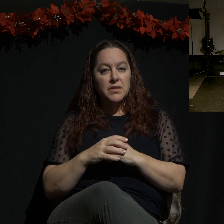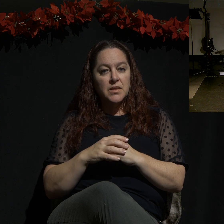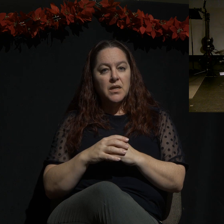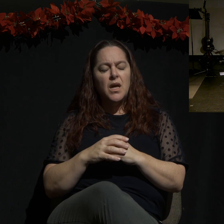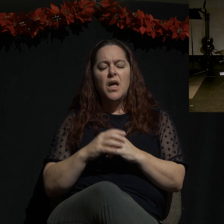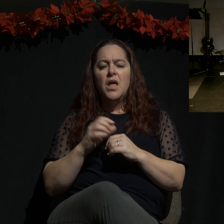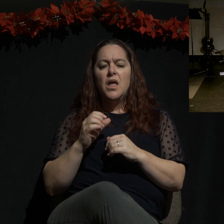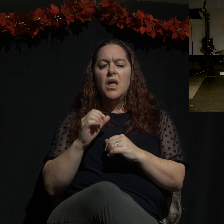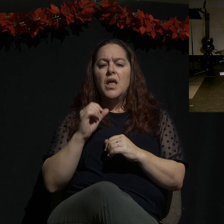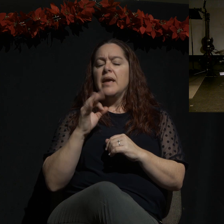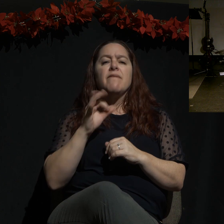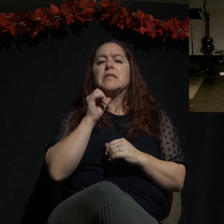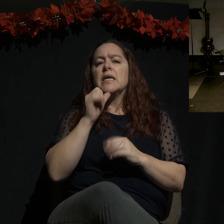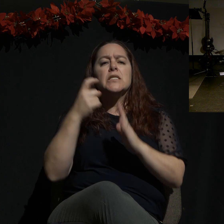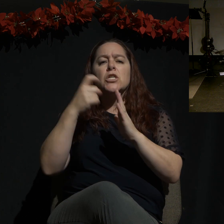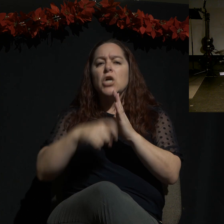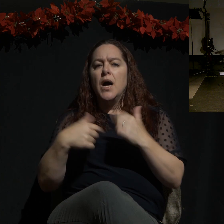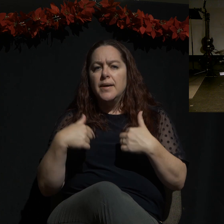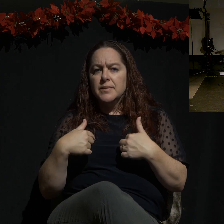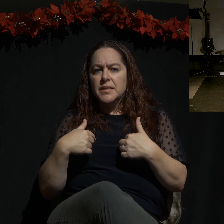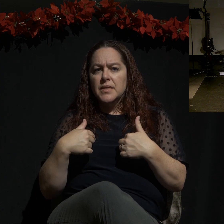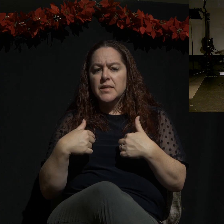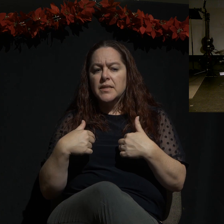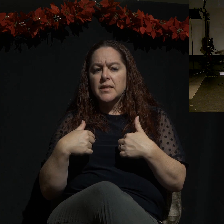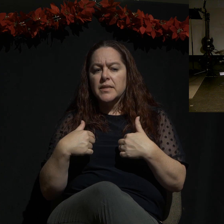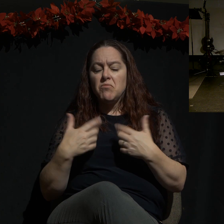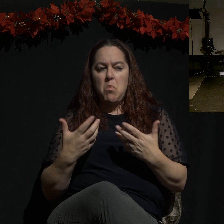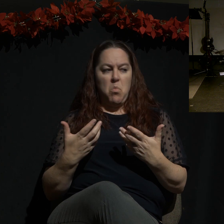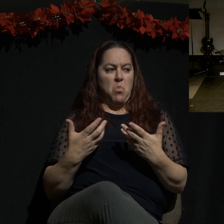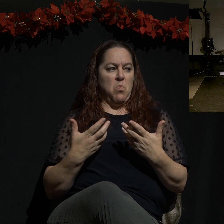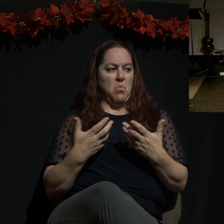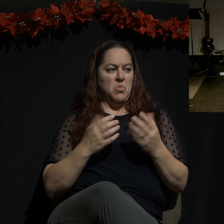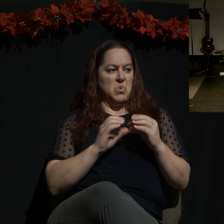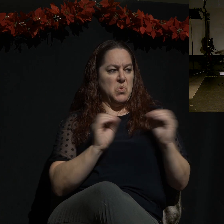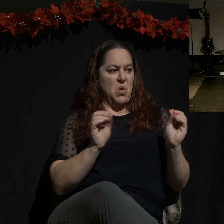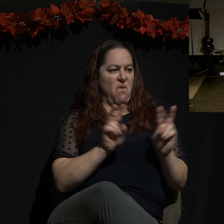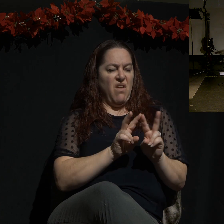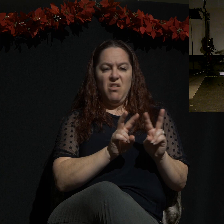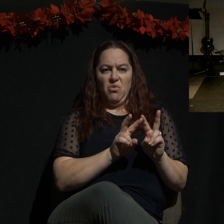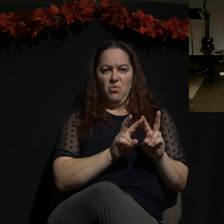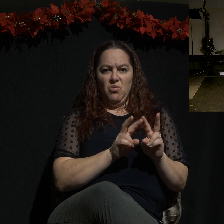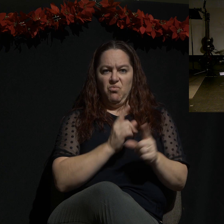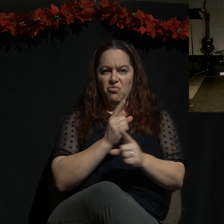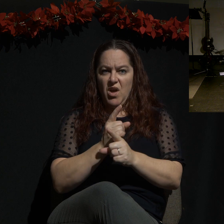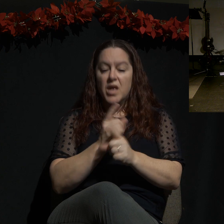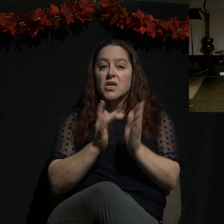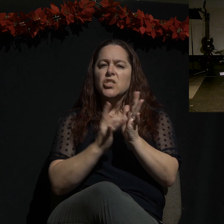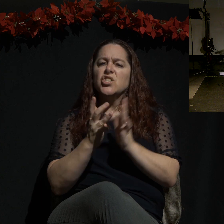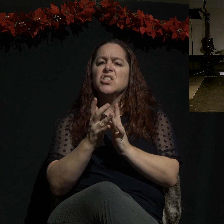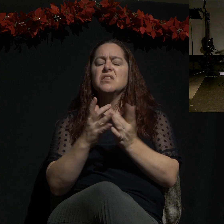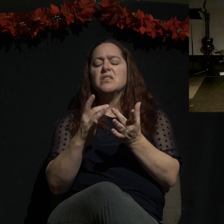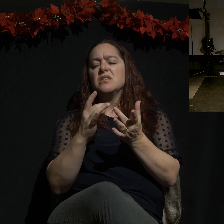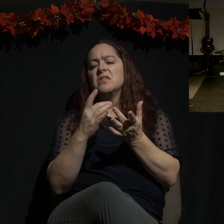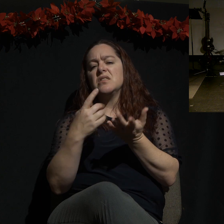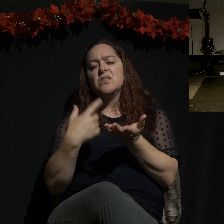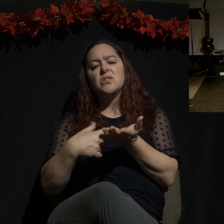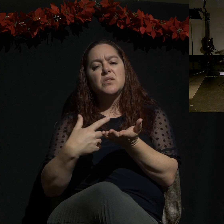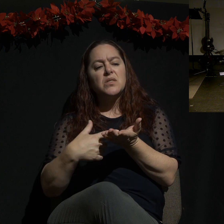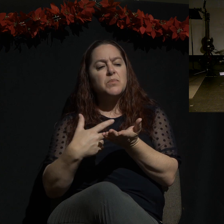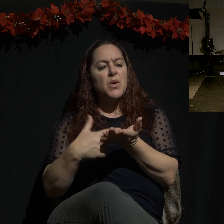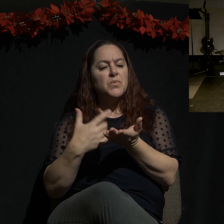If something doesn't cost me anything, it has no value, right? When Jesus talked about